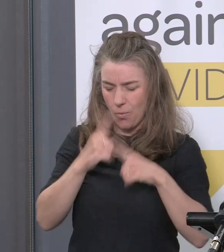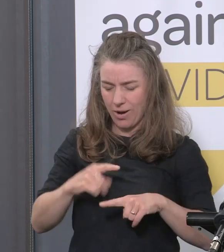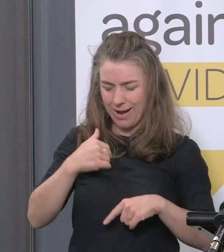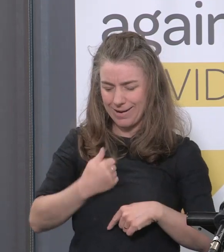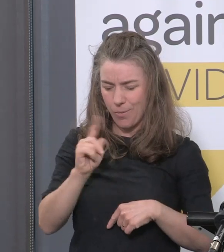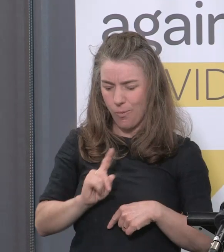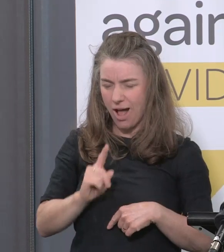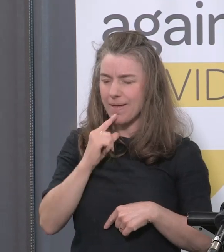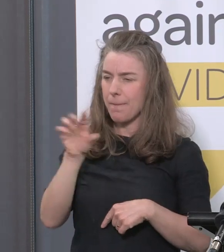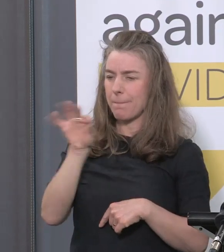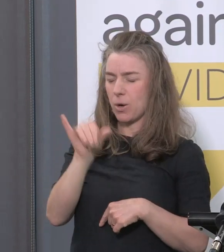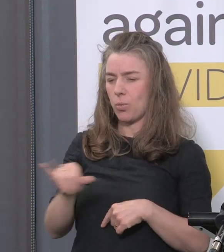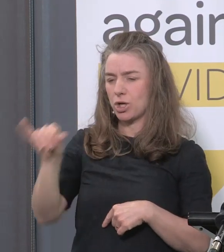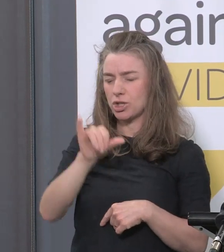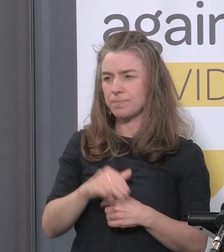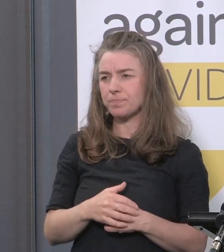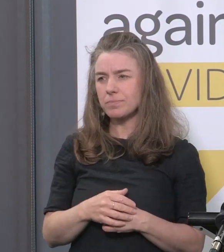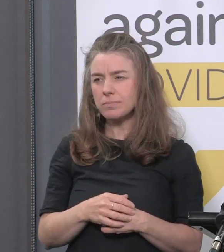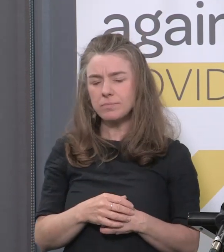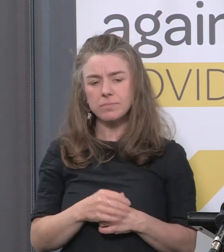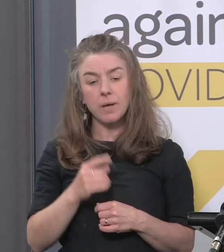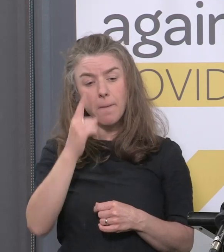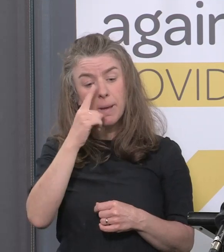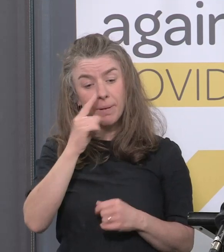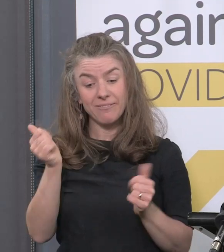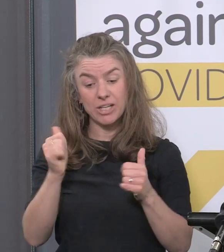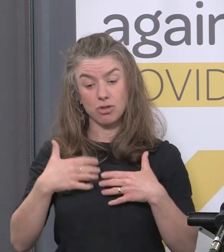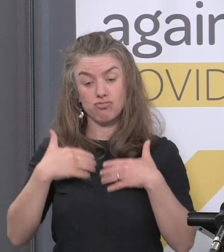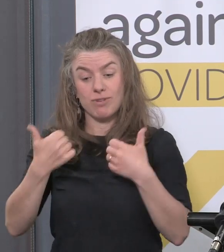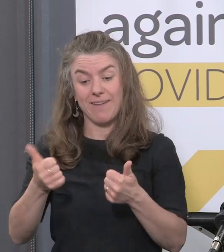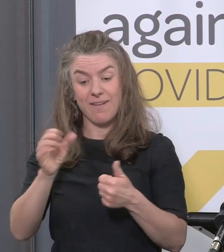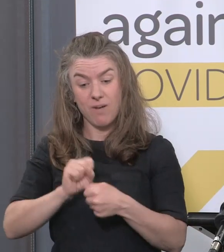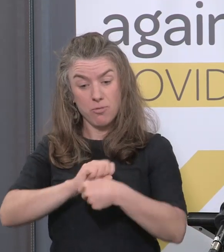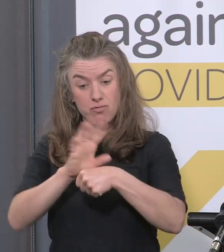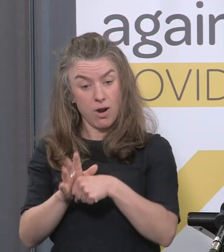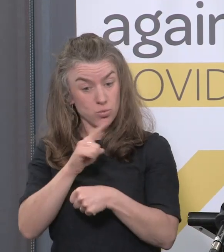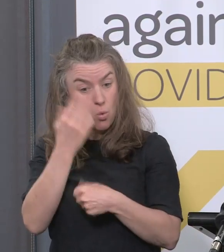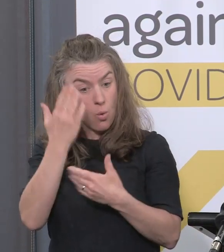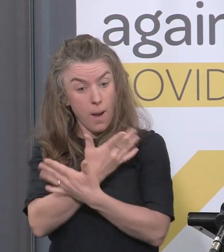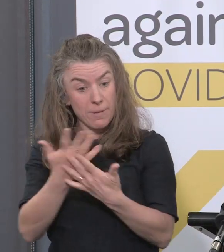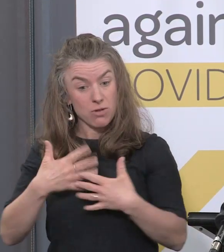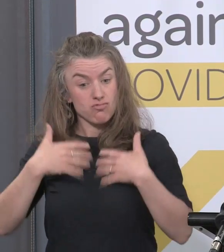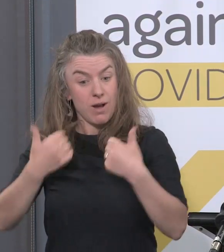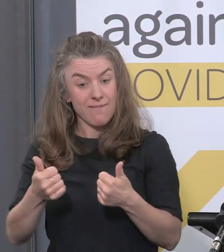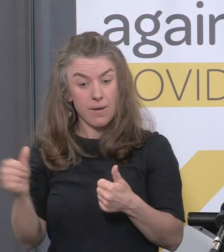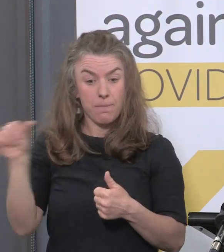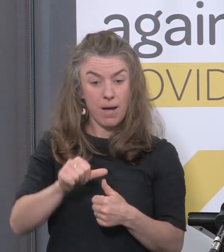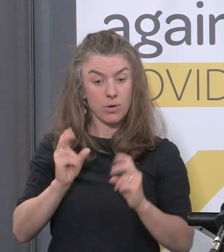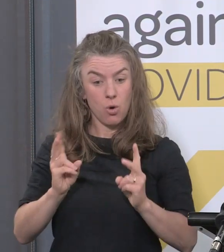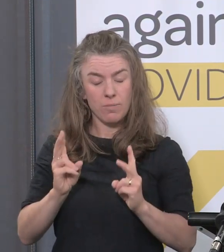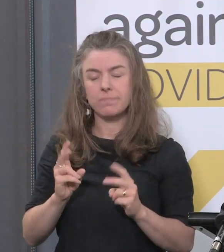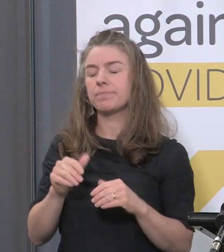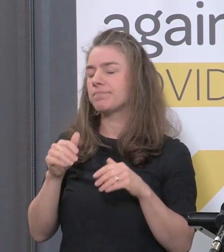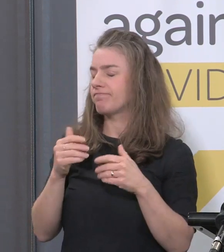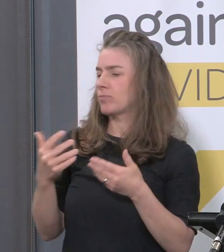it is that we might And use. just to clarify, the number of people recovered from COVID, you can't yet say that exact number. No, we don't. We